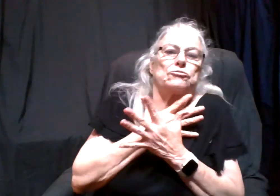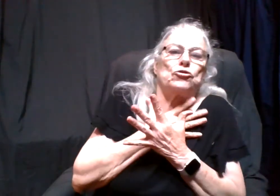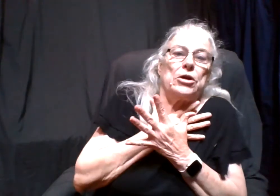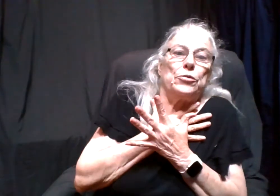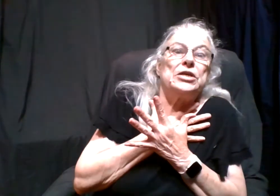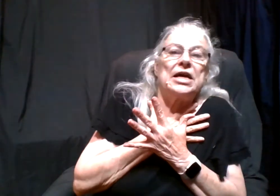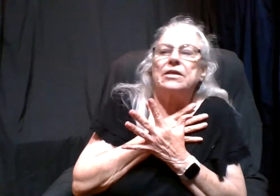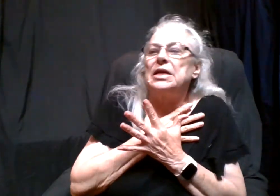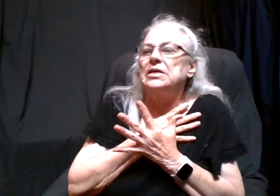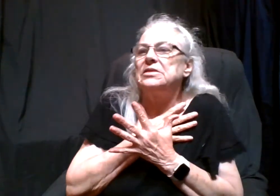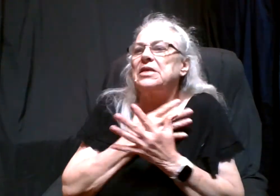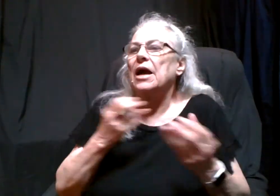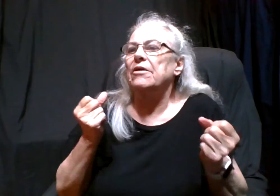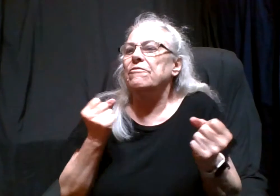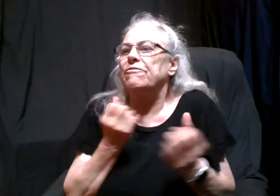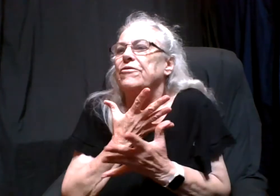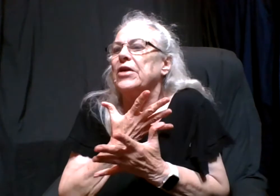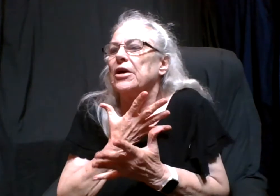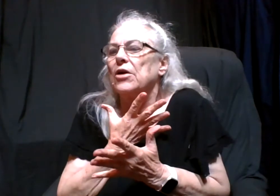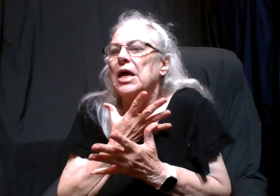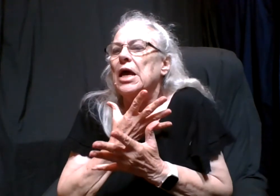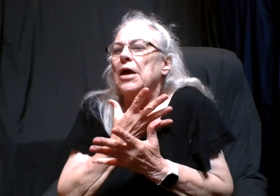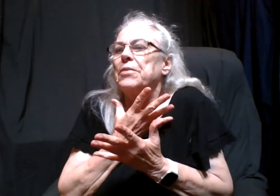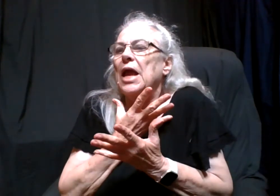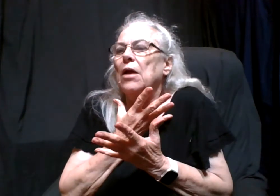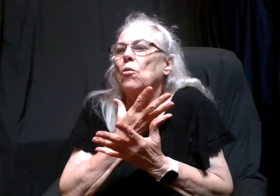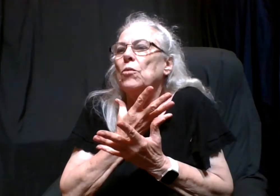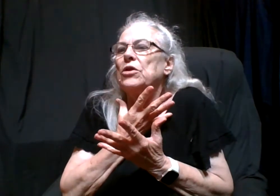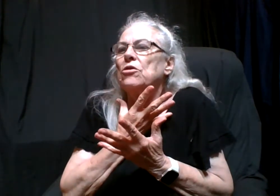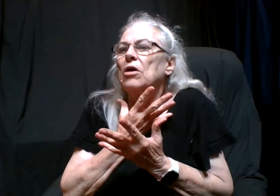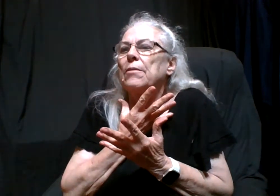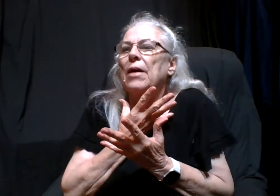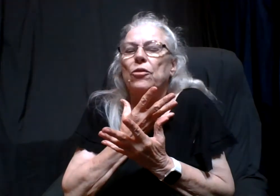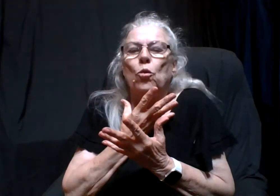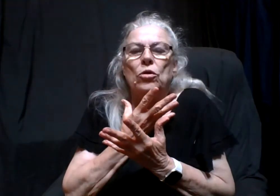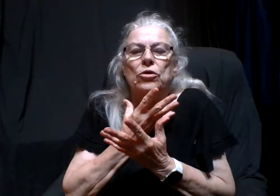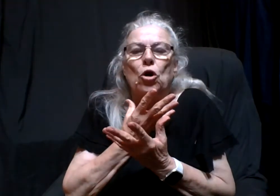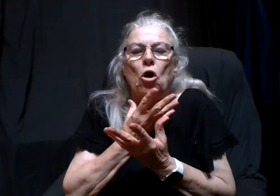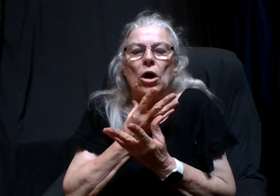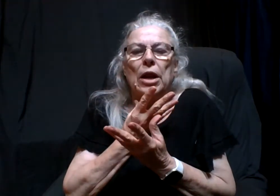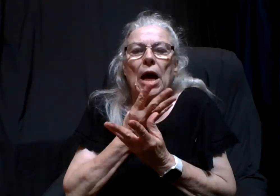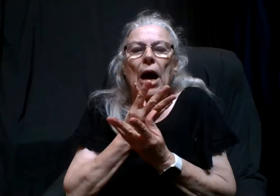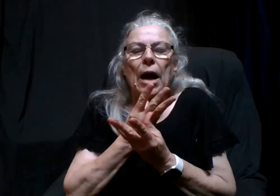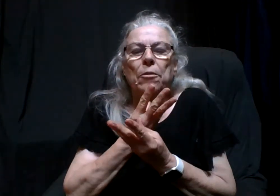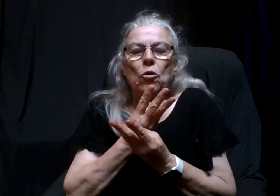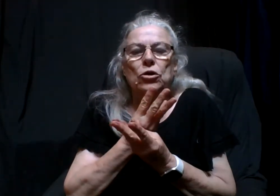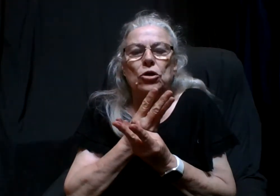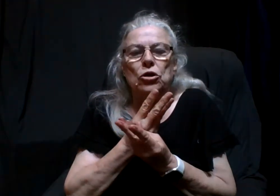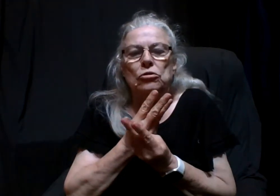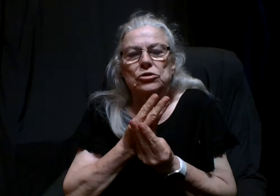trying to protect the inside. Fear. And when we talk about the word gone, I'm going to use the